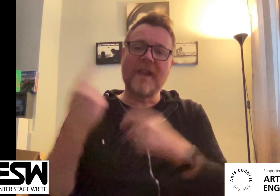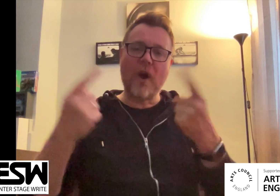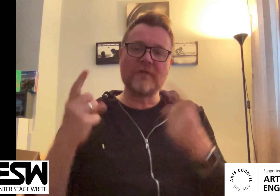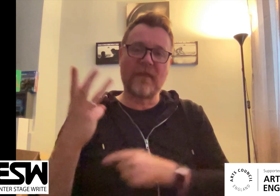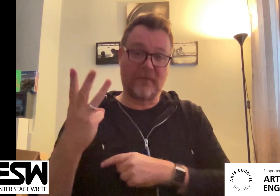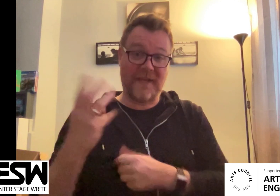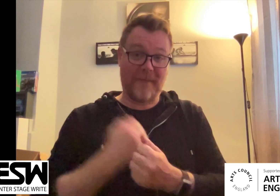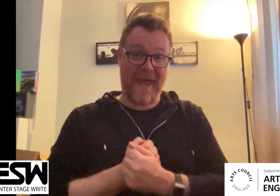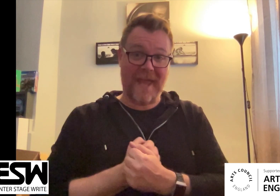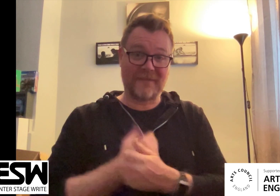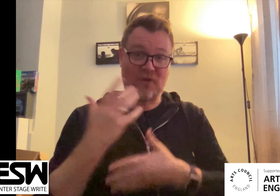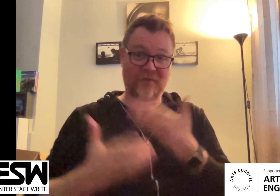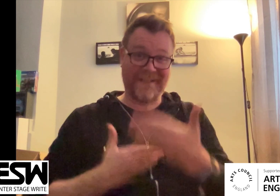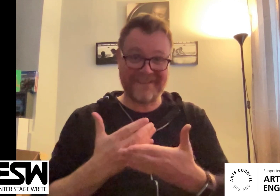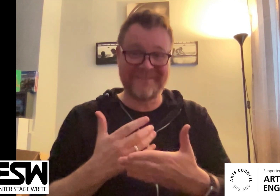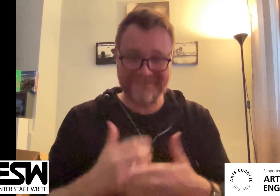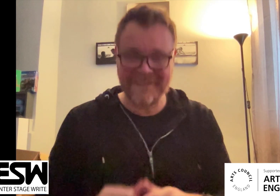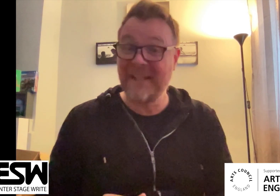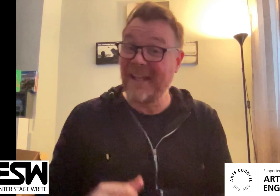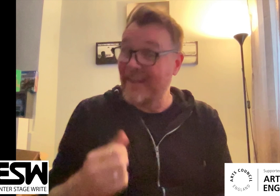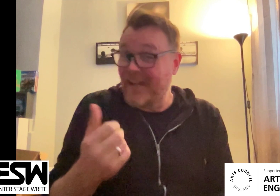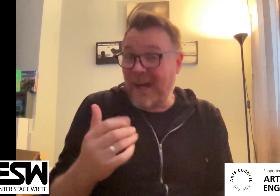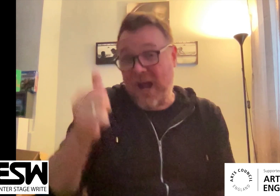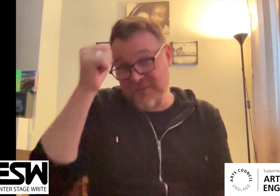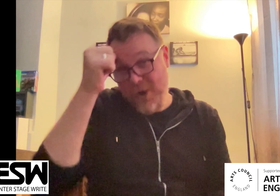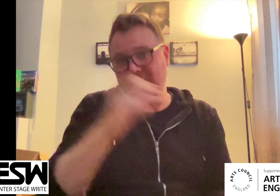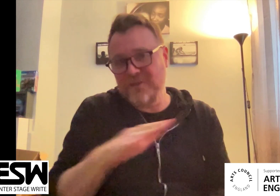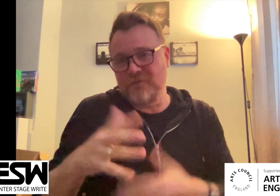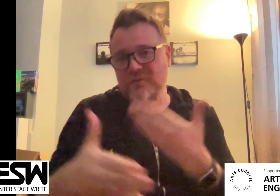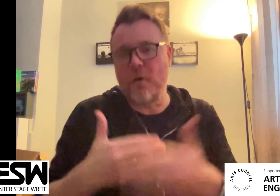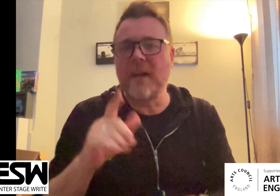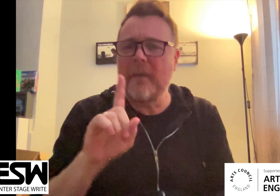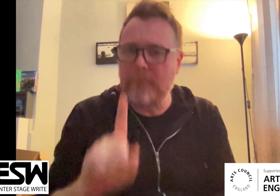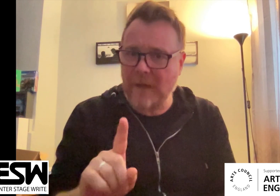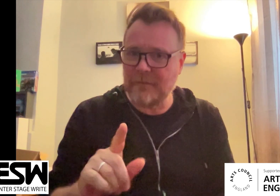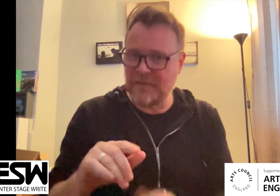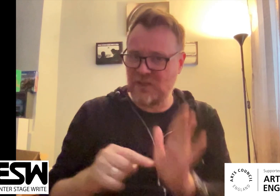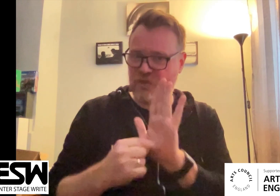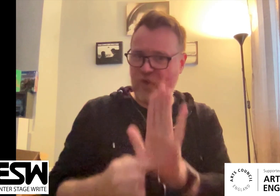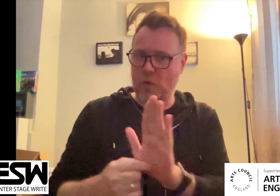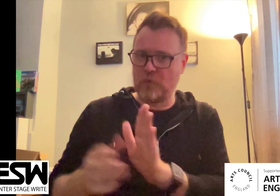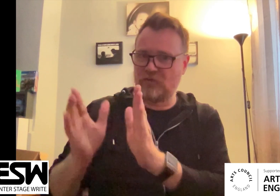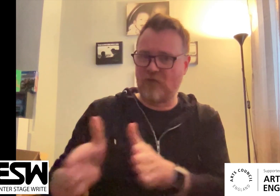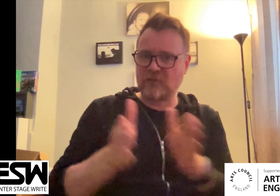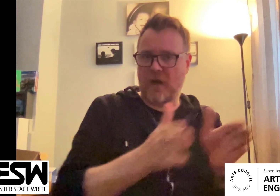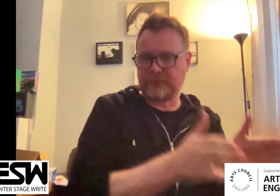if we think about Goldilocks and the Three Bears story, look, I know it's a children's story, but it's good at showing